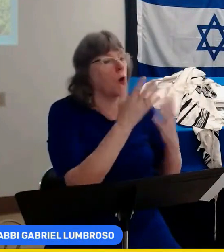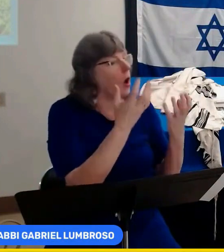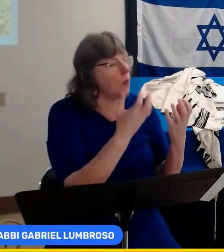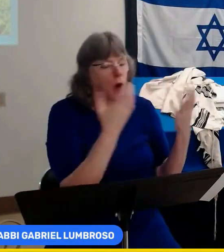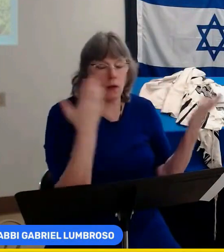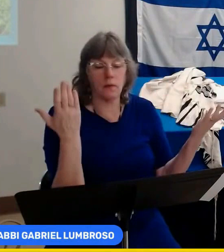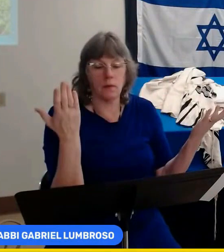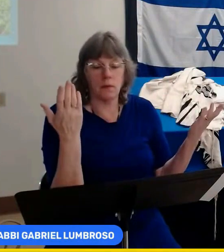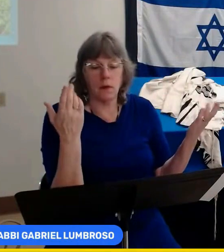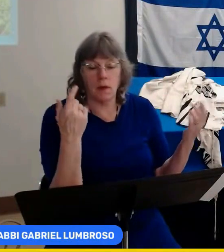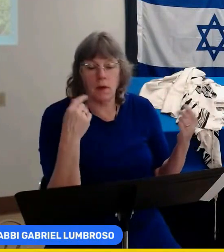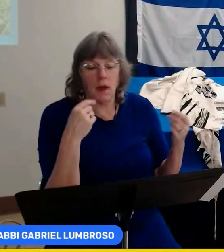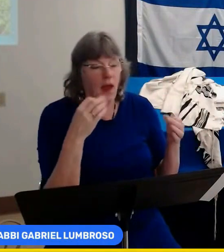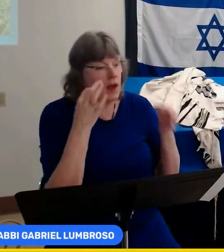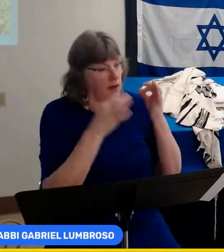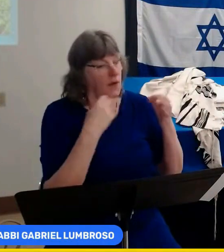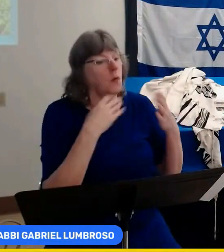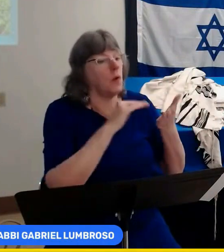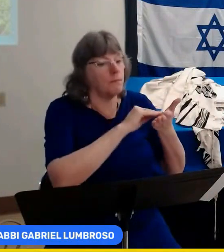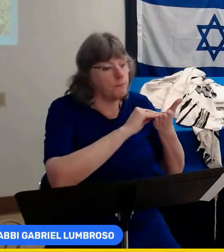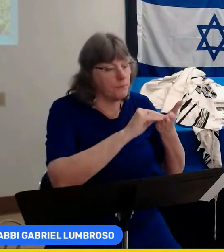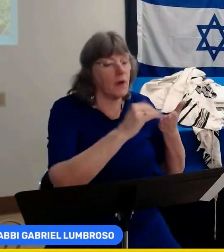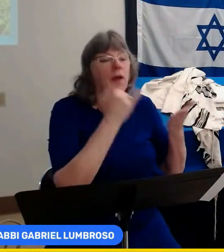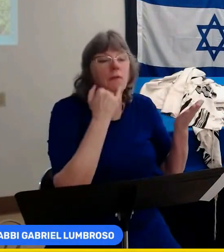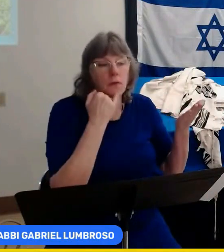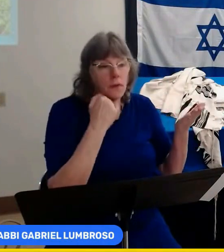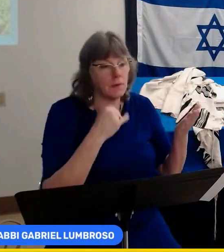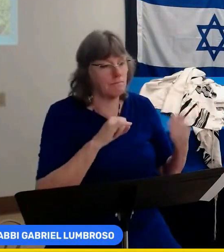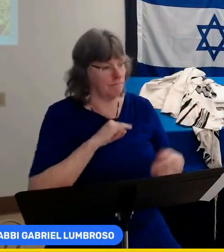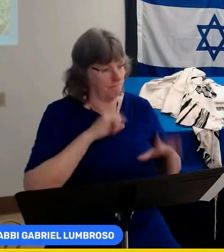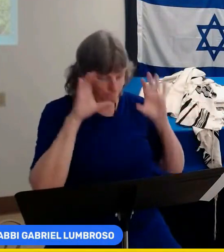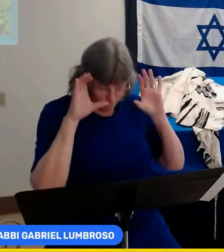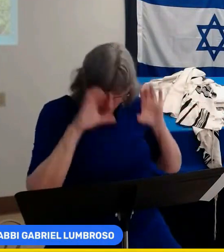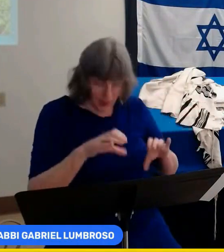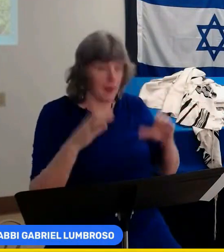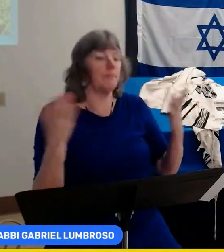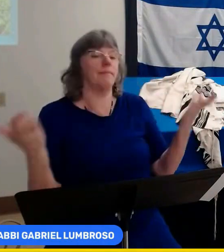because of Moses, because this, because that, I can.